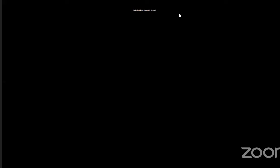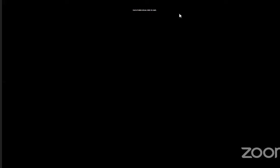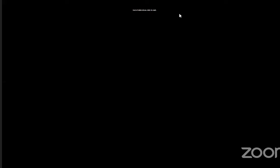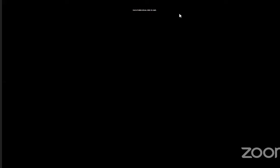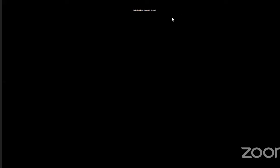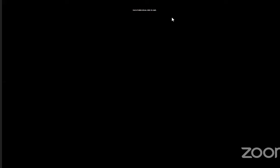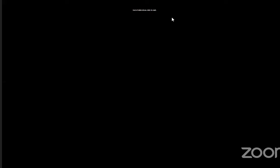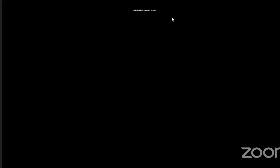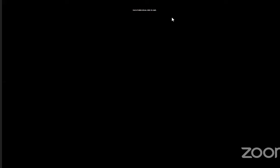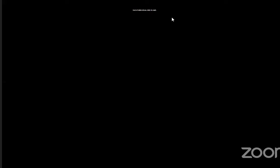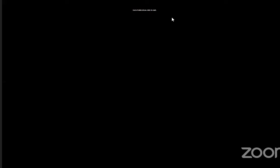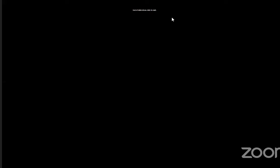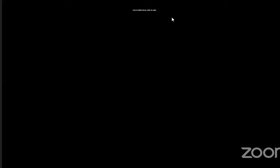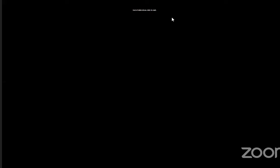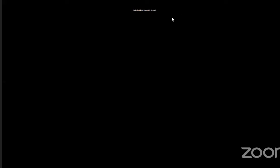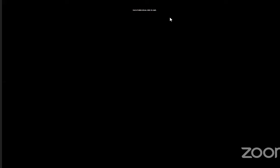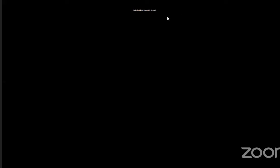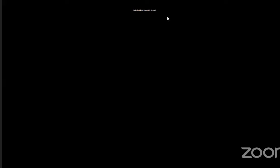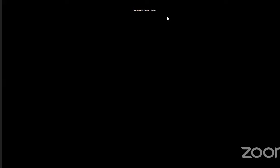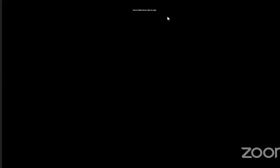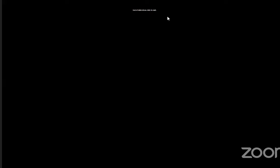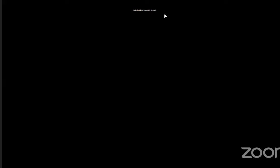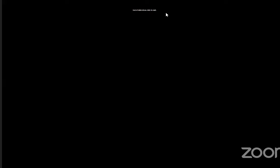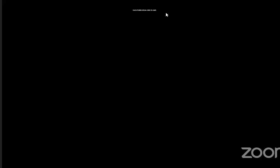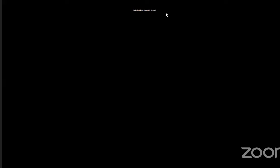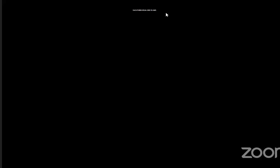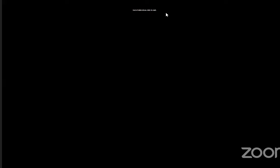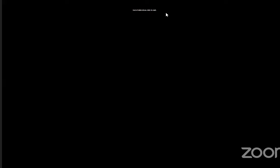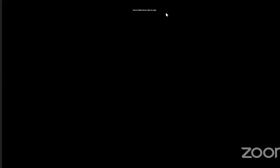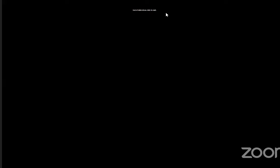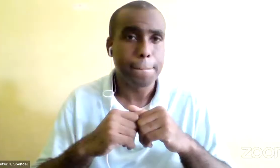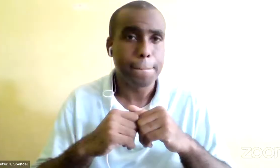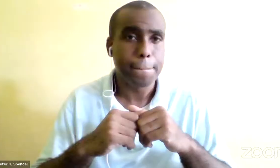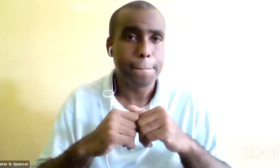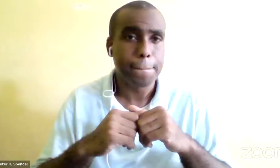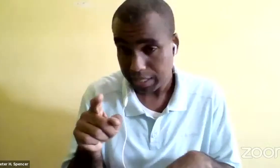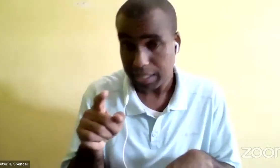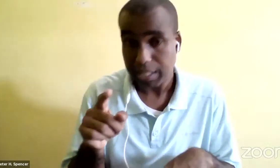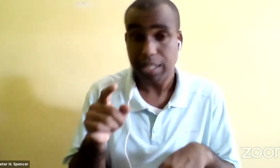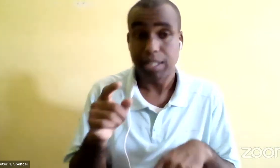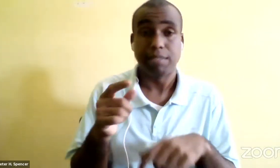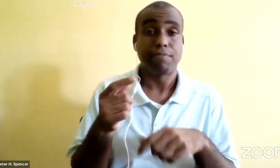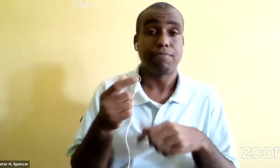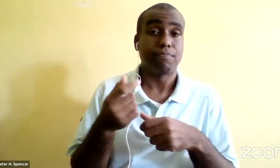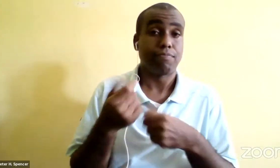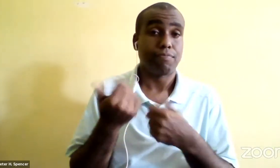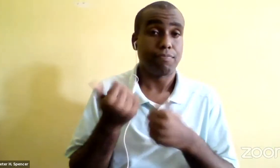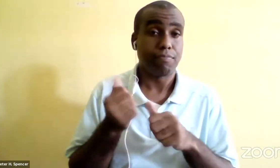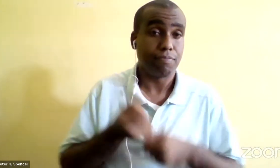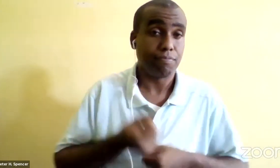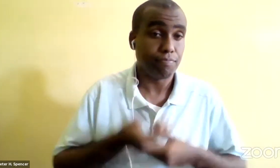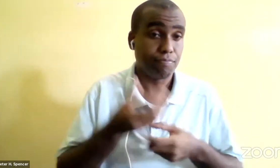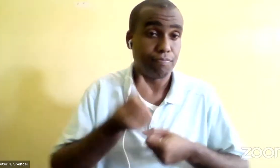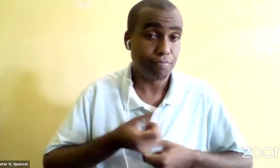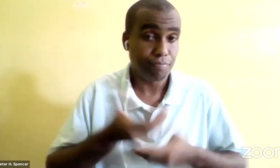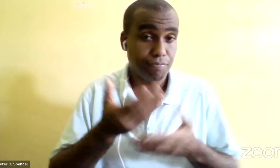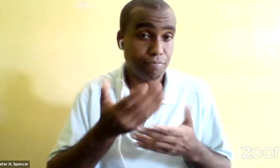3:35. Any comments or questions about what I have shared so far?